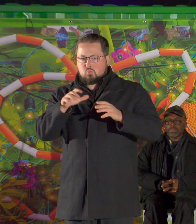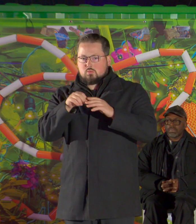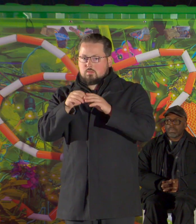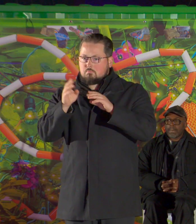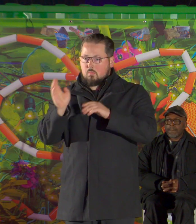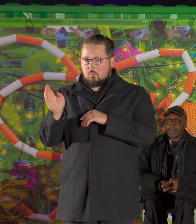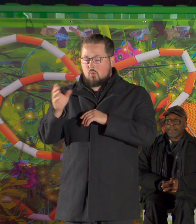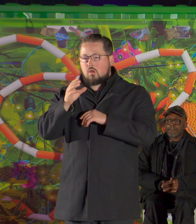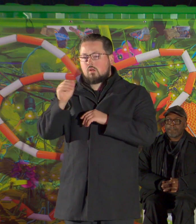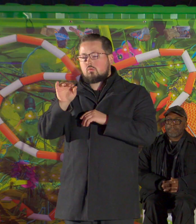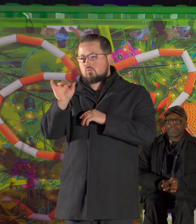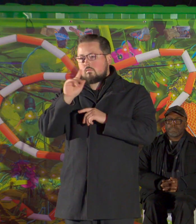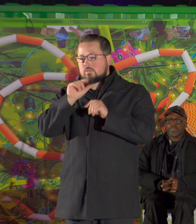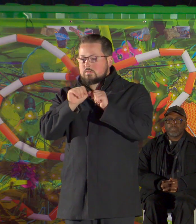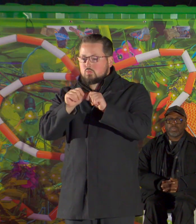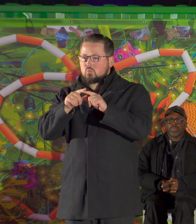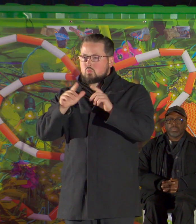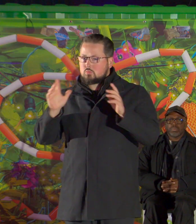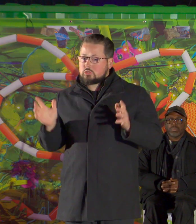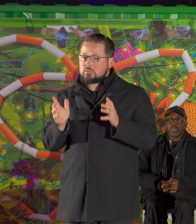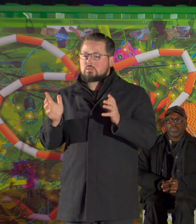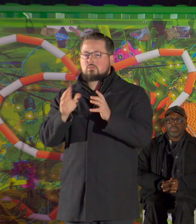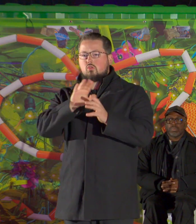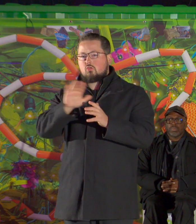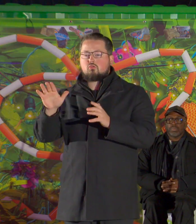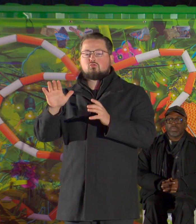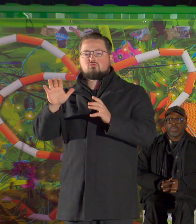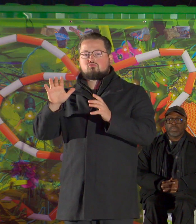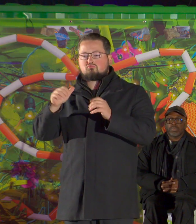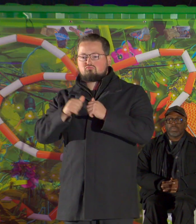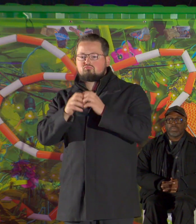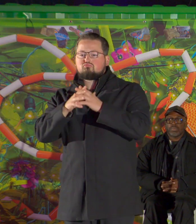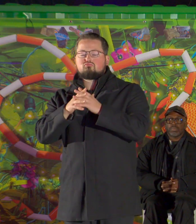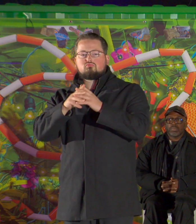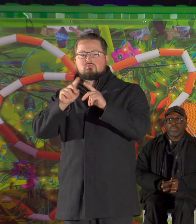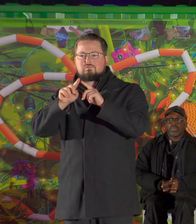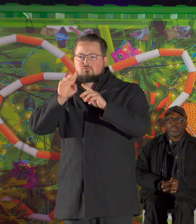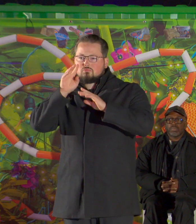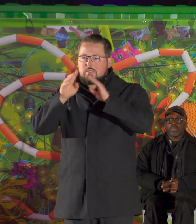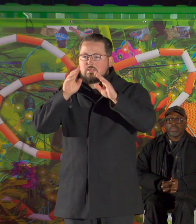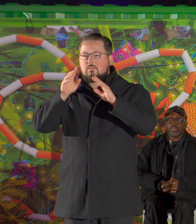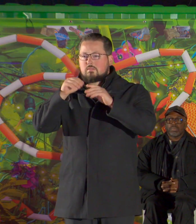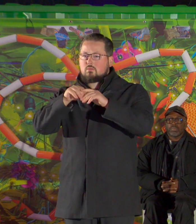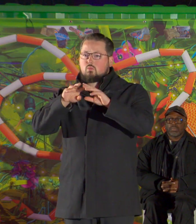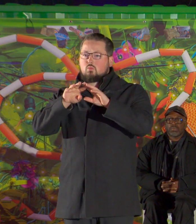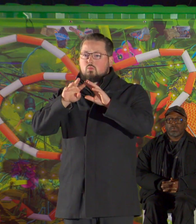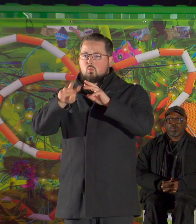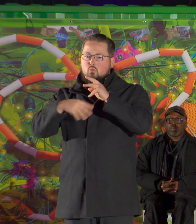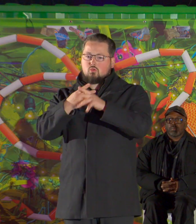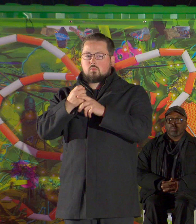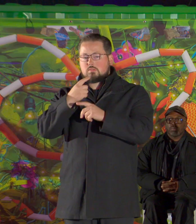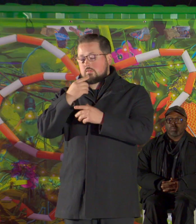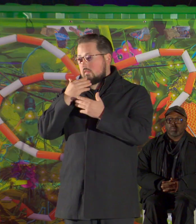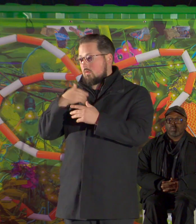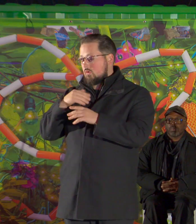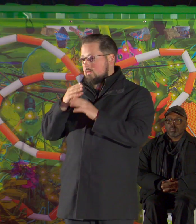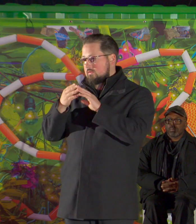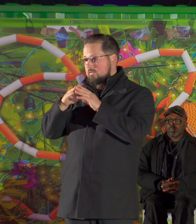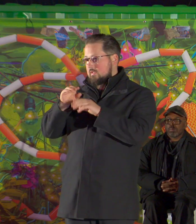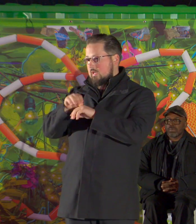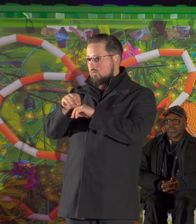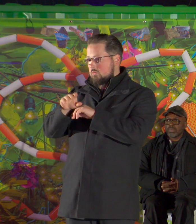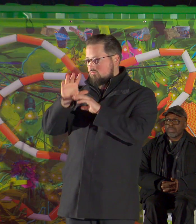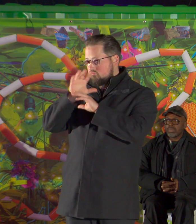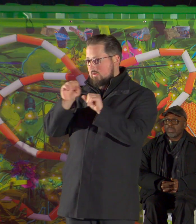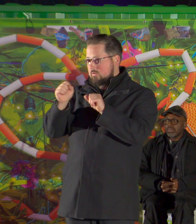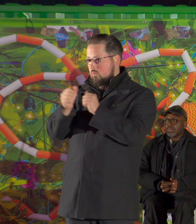but also for continuing to push out their greatness and their creativeness into the world. I want to thank our city council president. I know he's